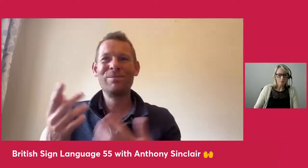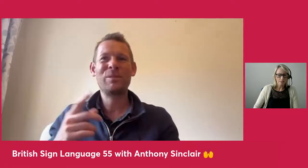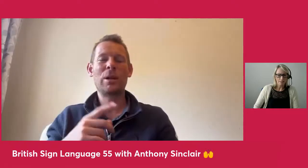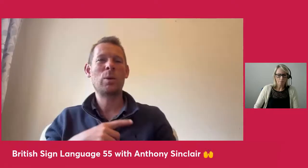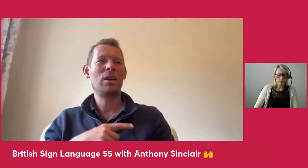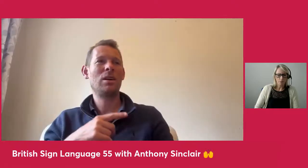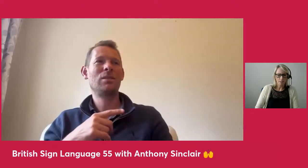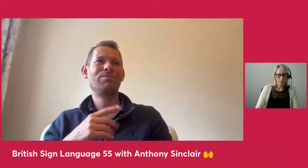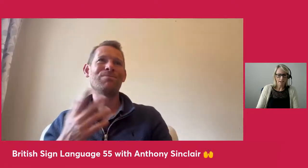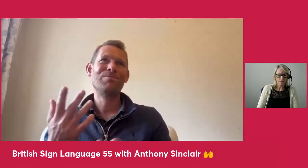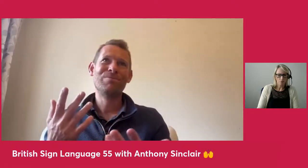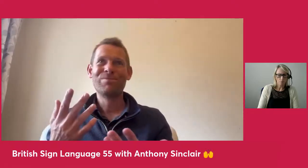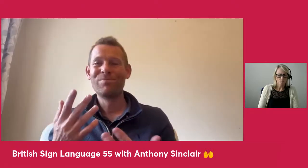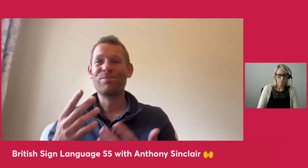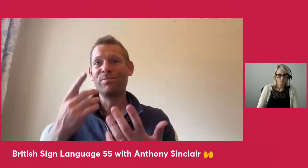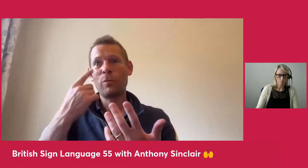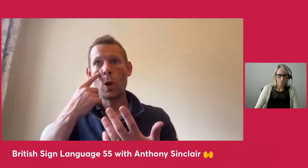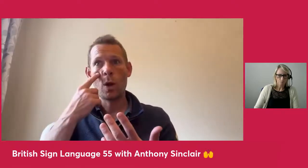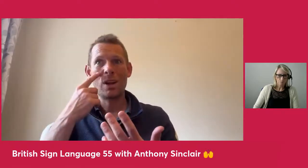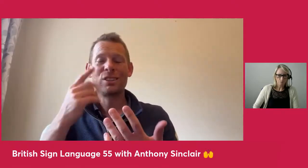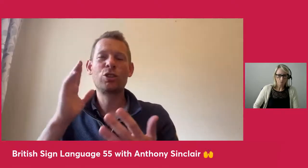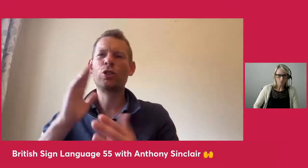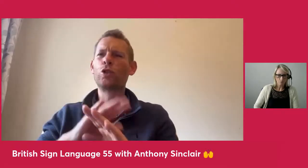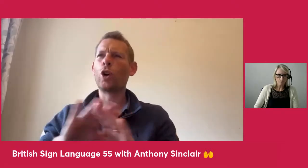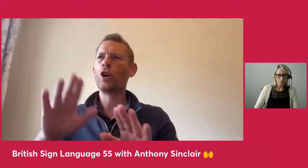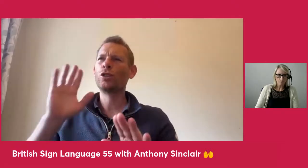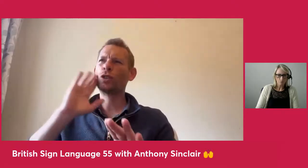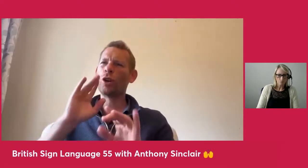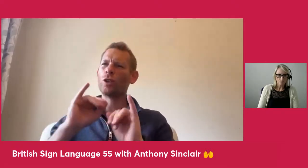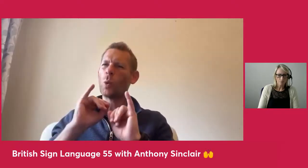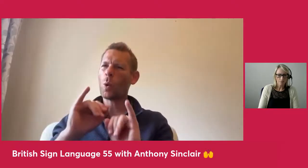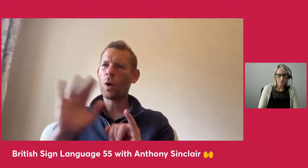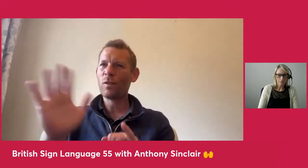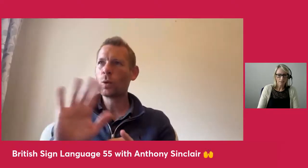is to be a deaf person in a care home.